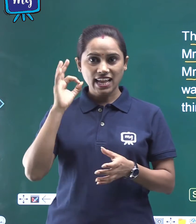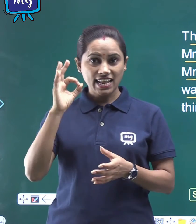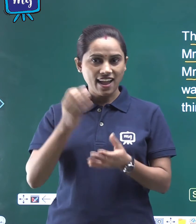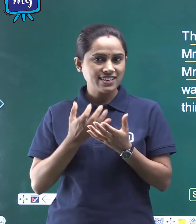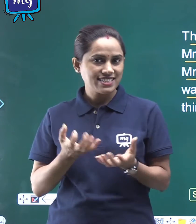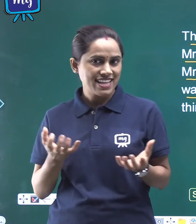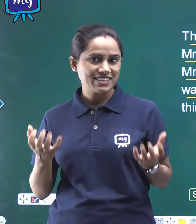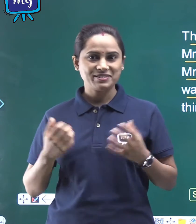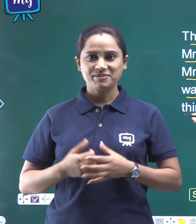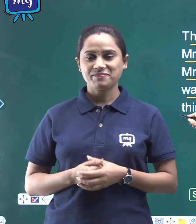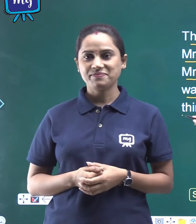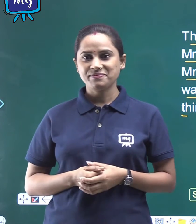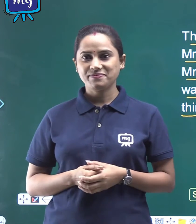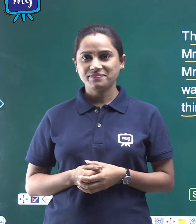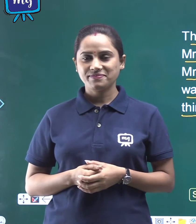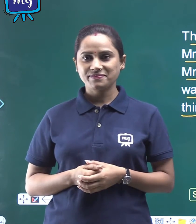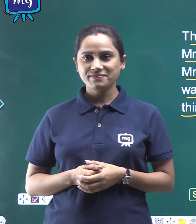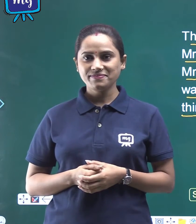nice things.